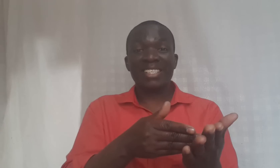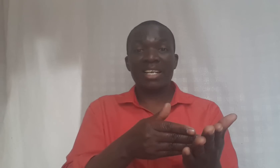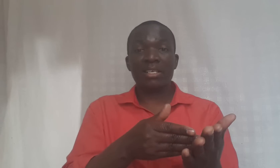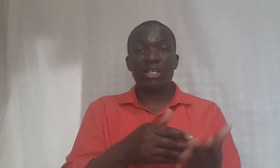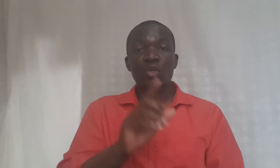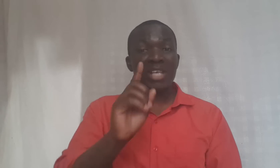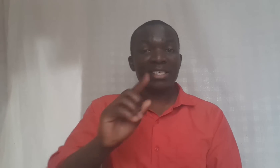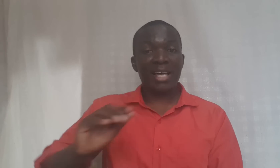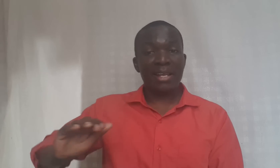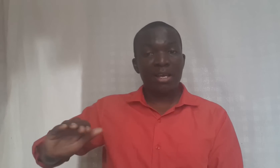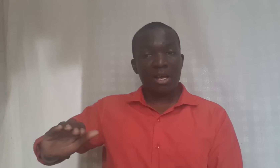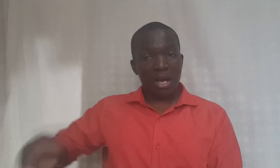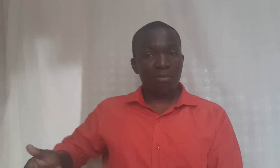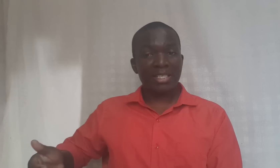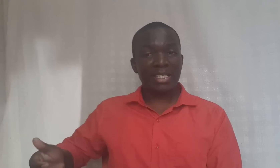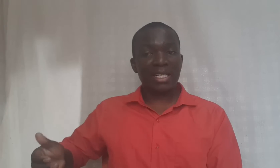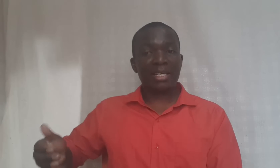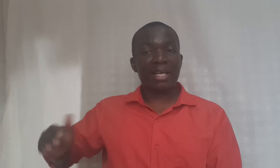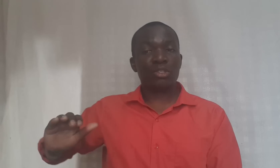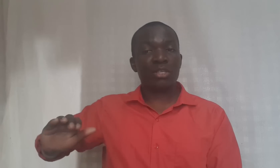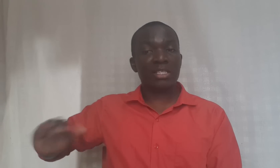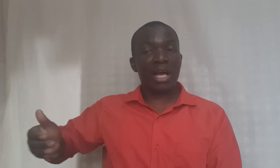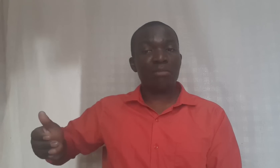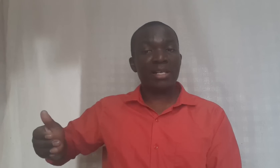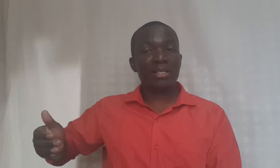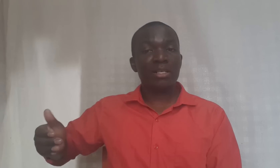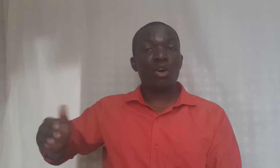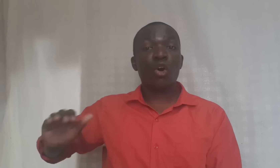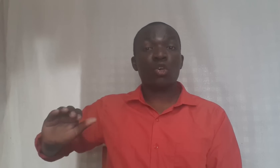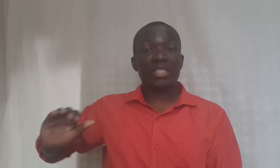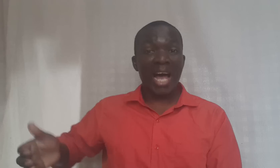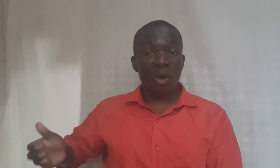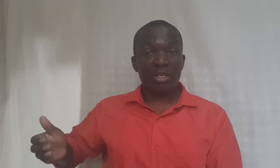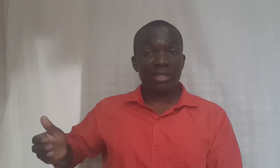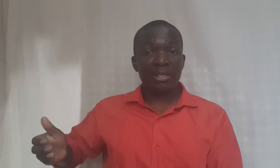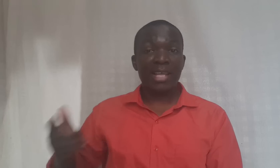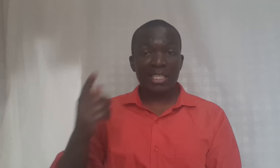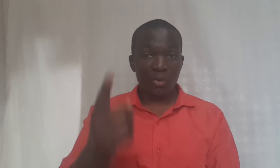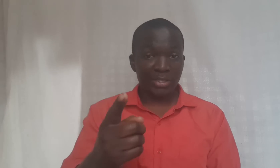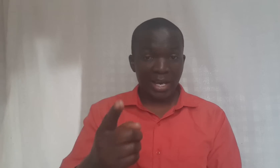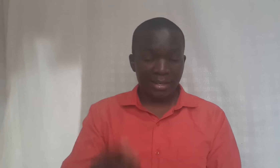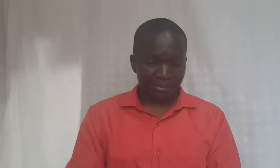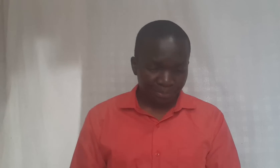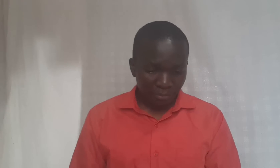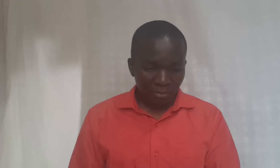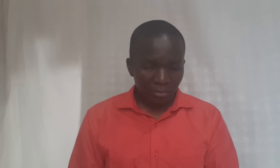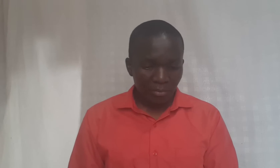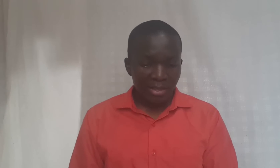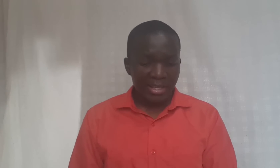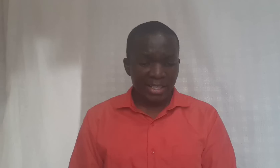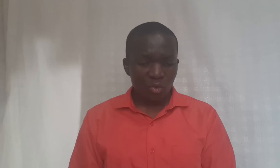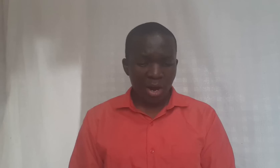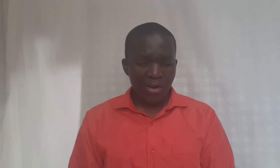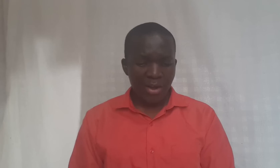unnecessary. So you just sign urban center like that. So this urban or town. That's how we sign. The next word